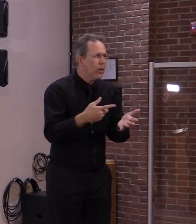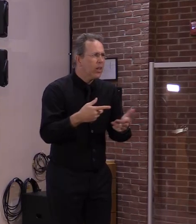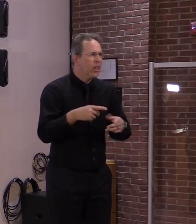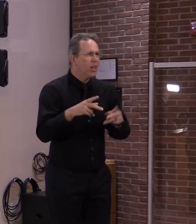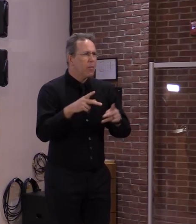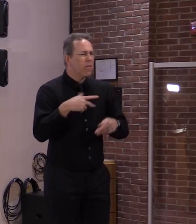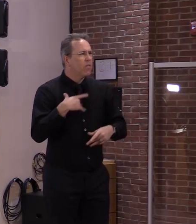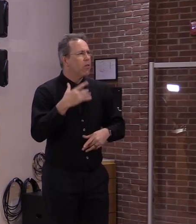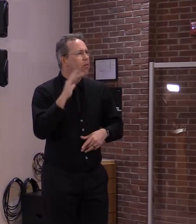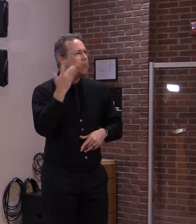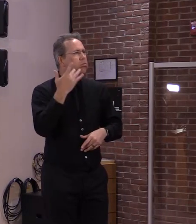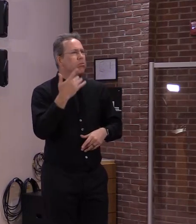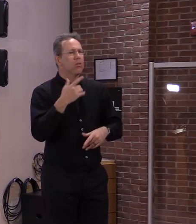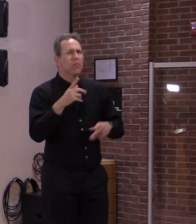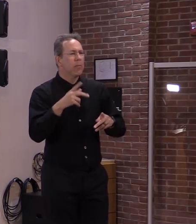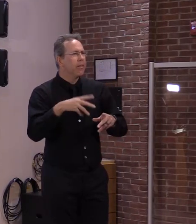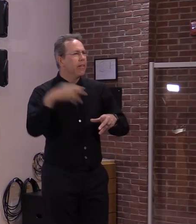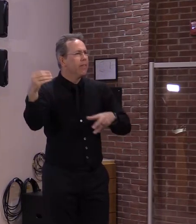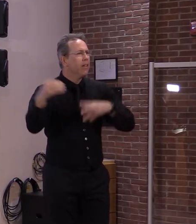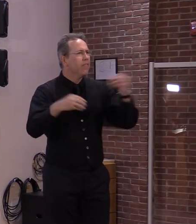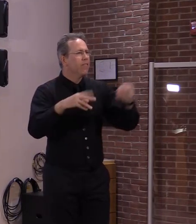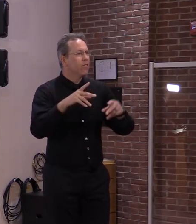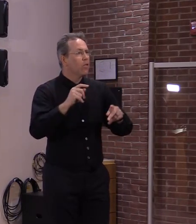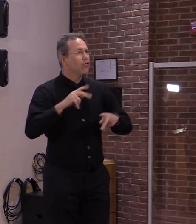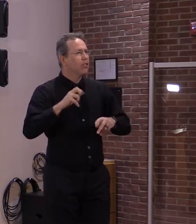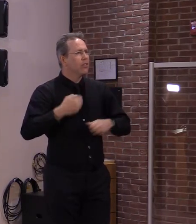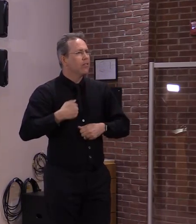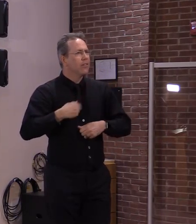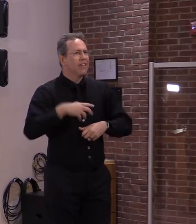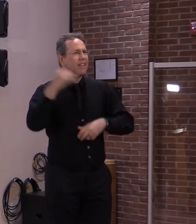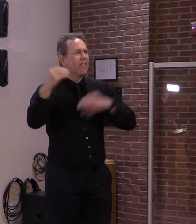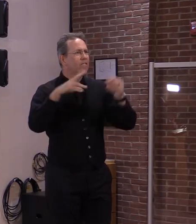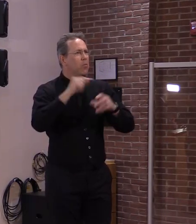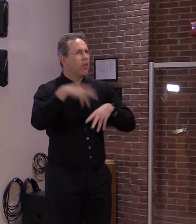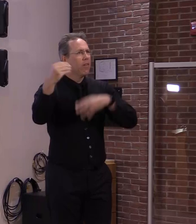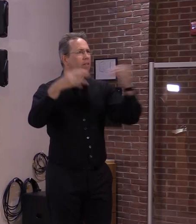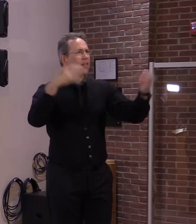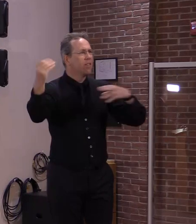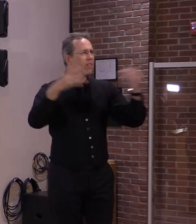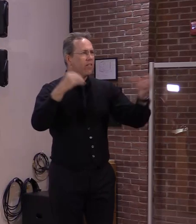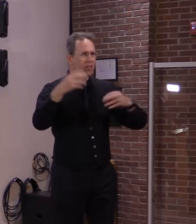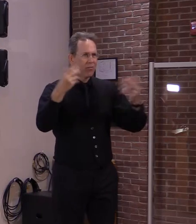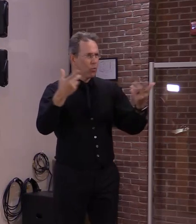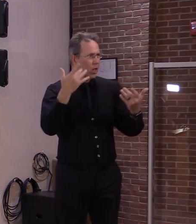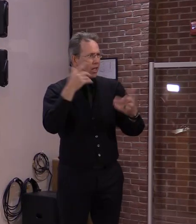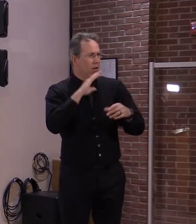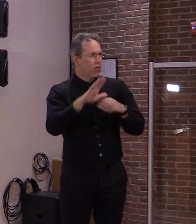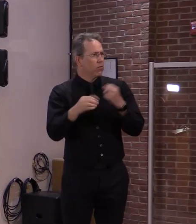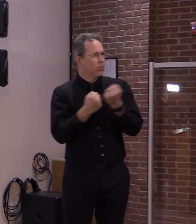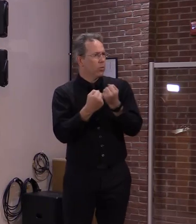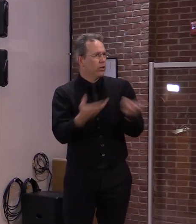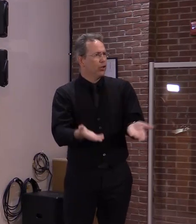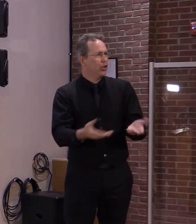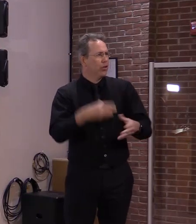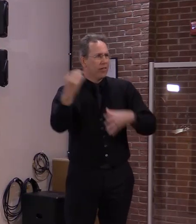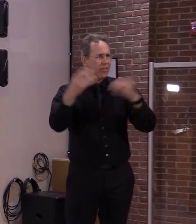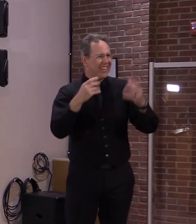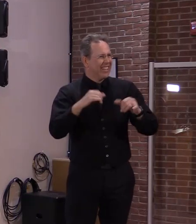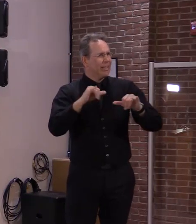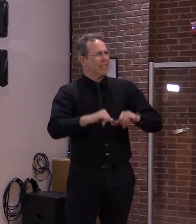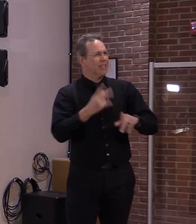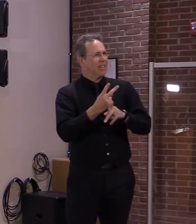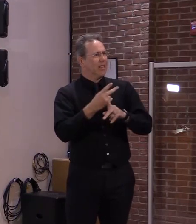So this is a big issue for us, and we need to bolster the workforce, and we've